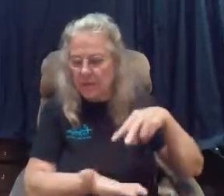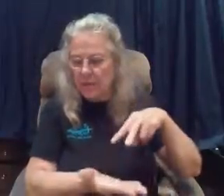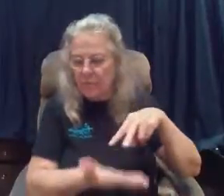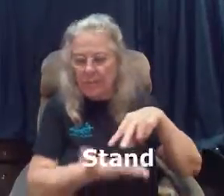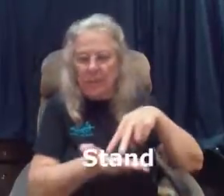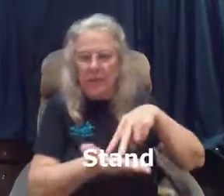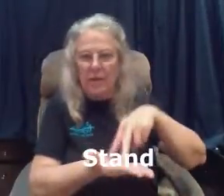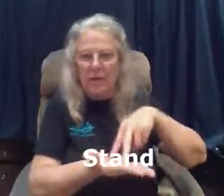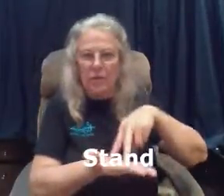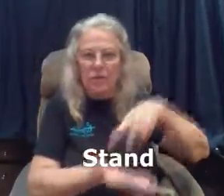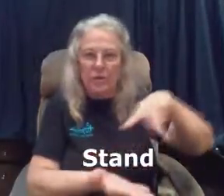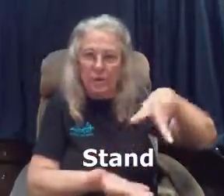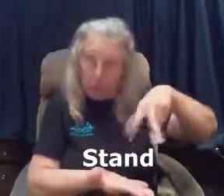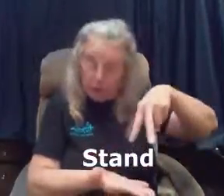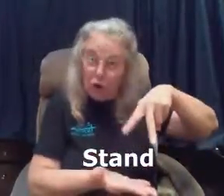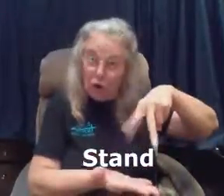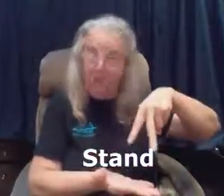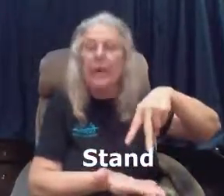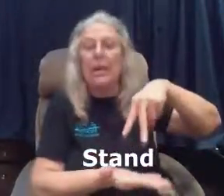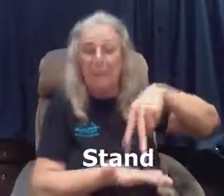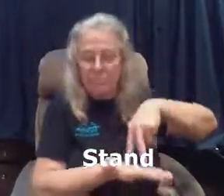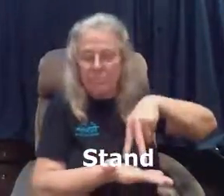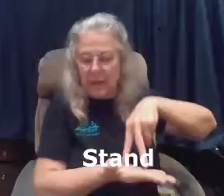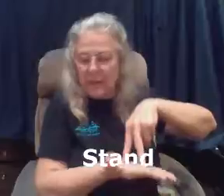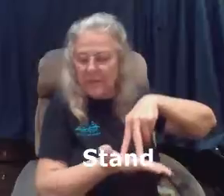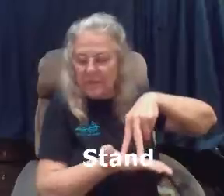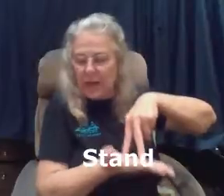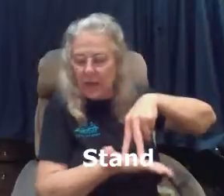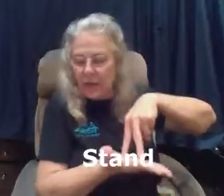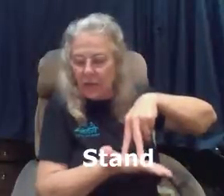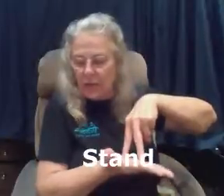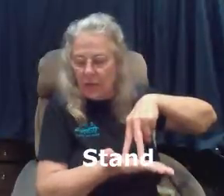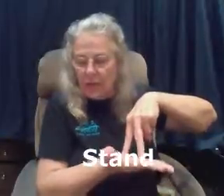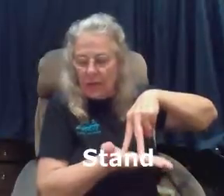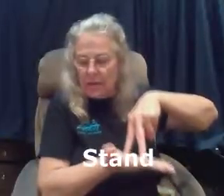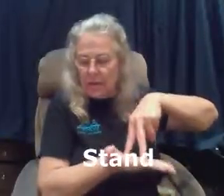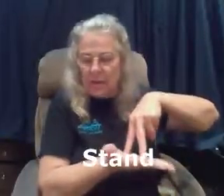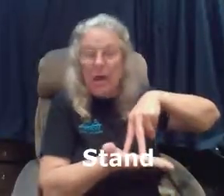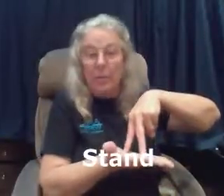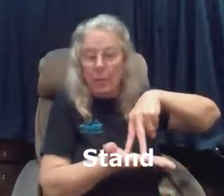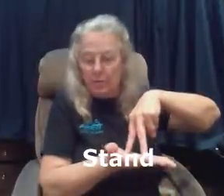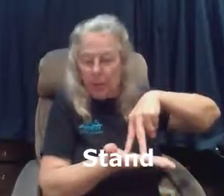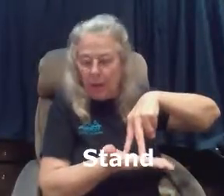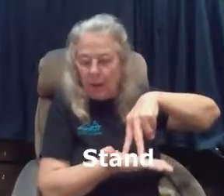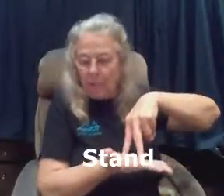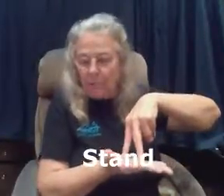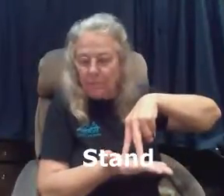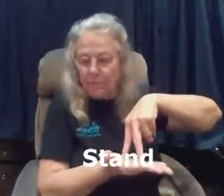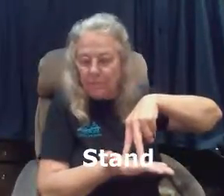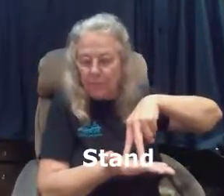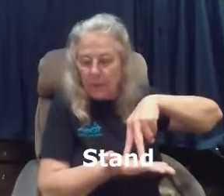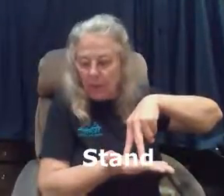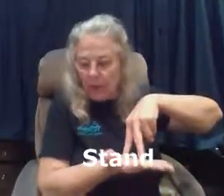Stand, and you're going to, Charlie again, make him stand on the non-dominant palm.